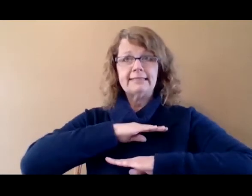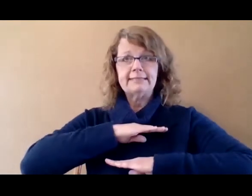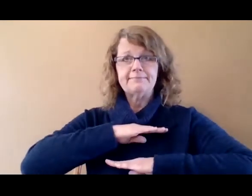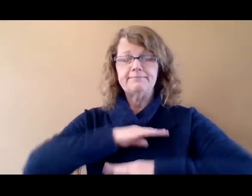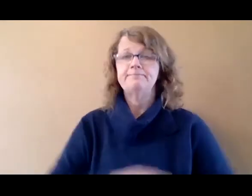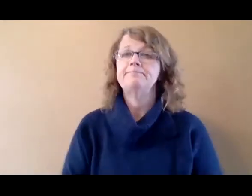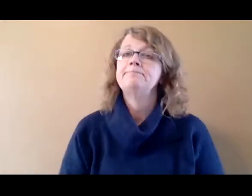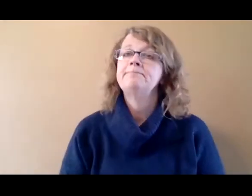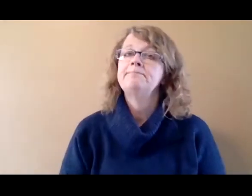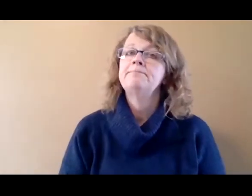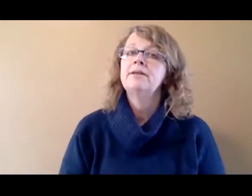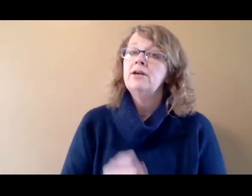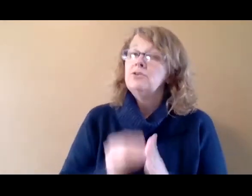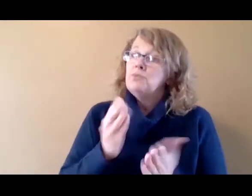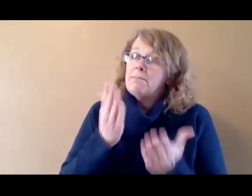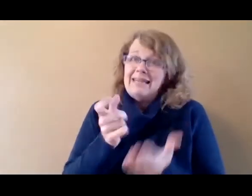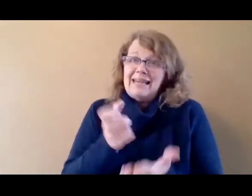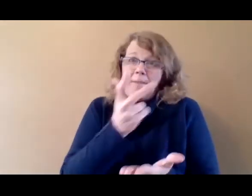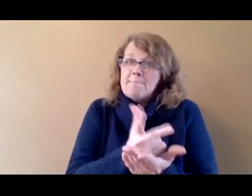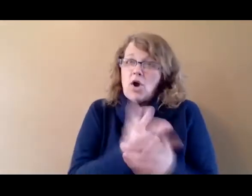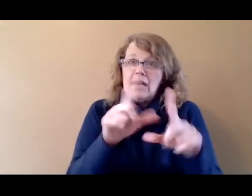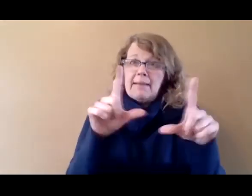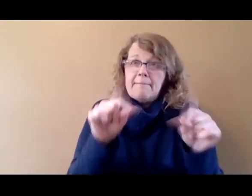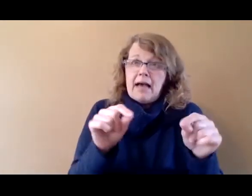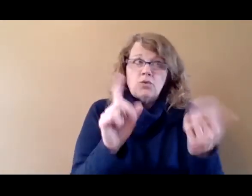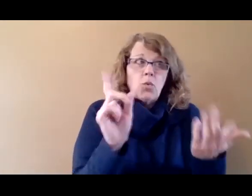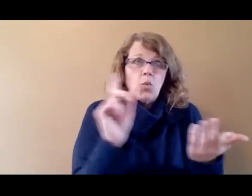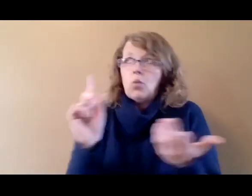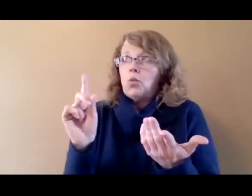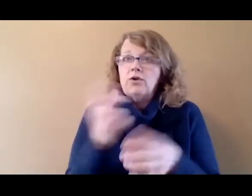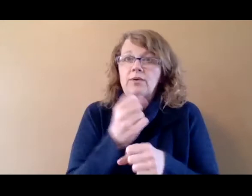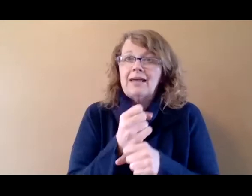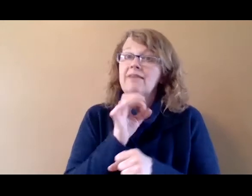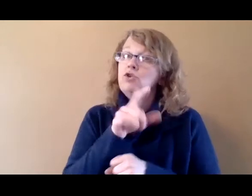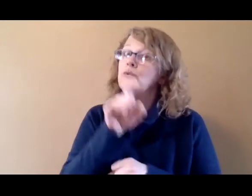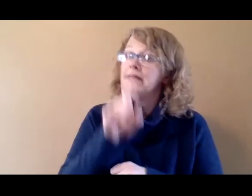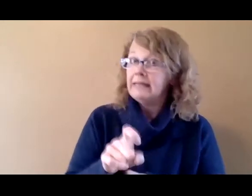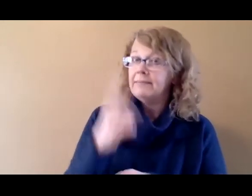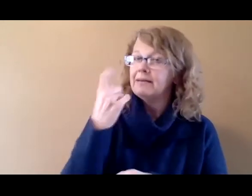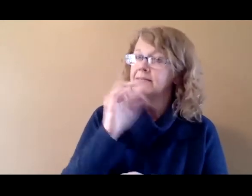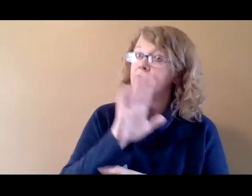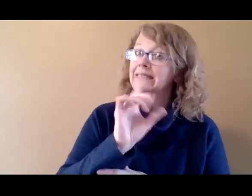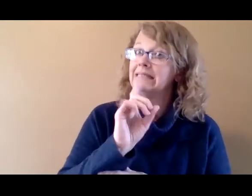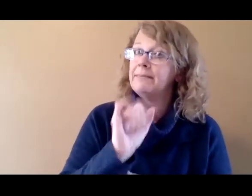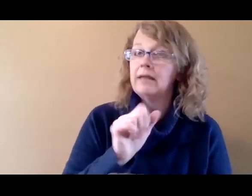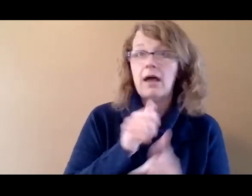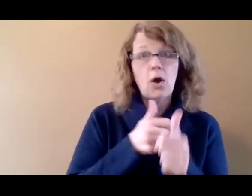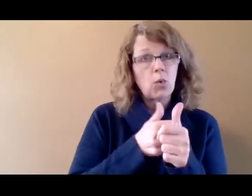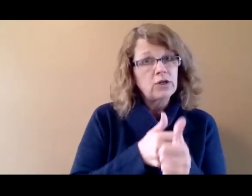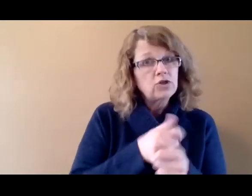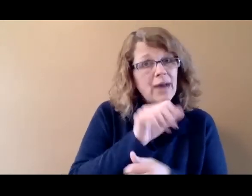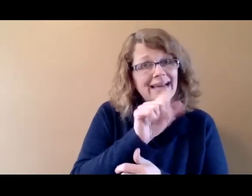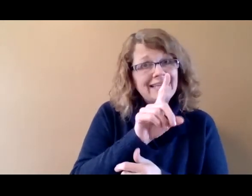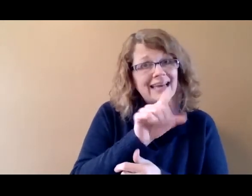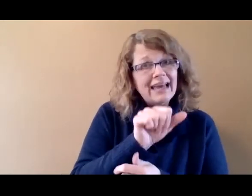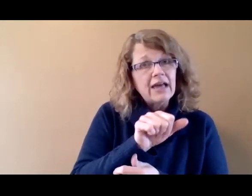Students may need a parking pass and don't know where to get that. If you need a parking pass because of a disability, according to ADA, you will